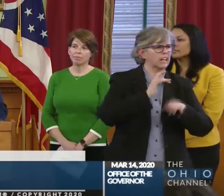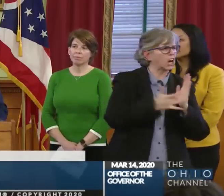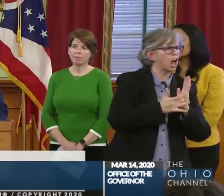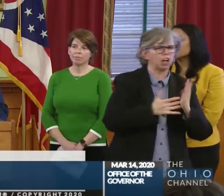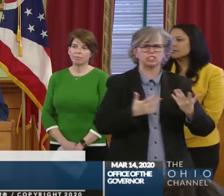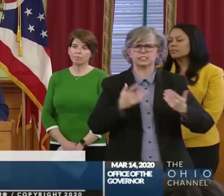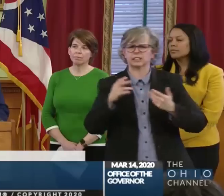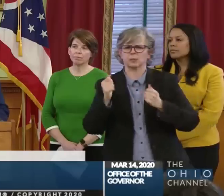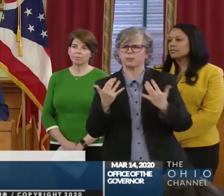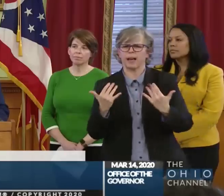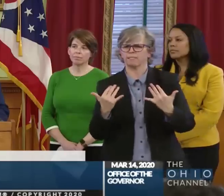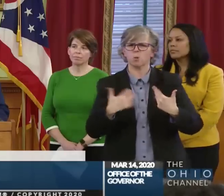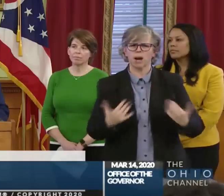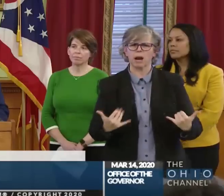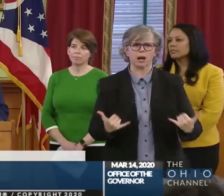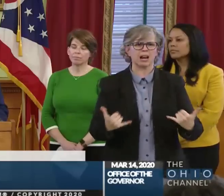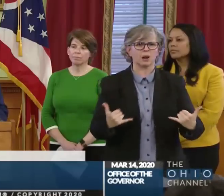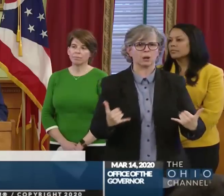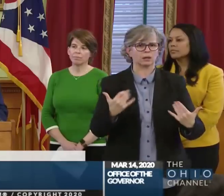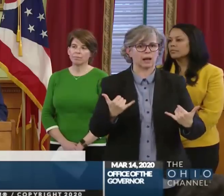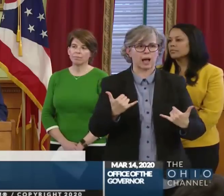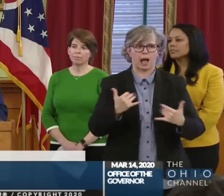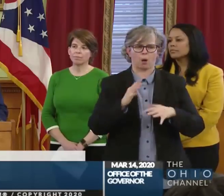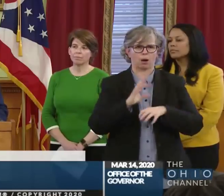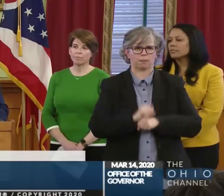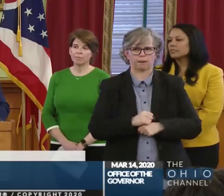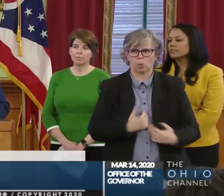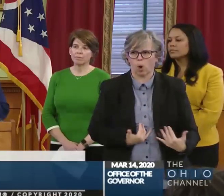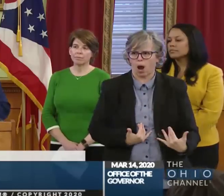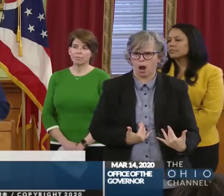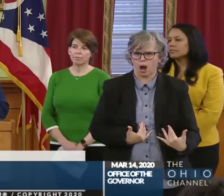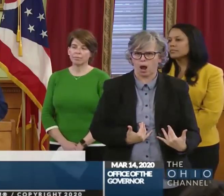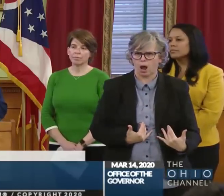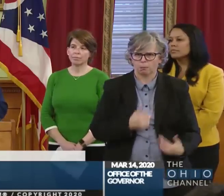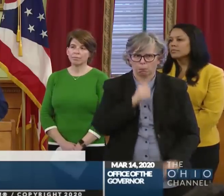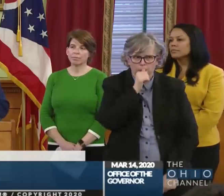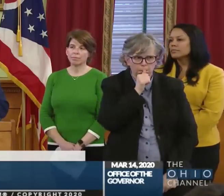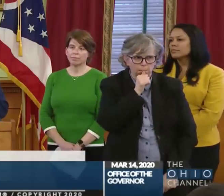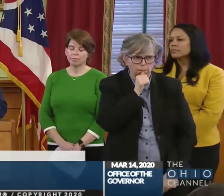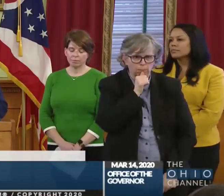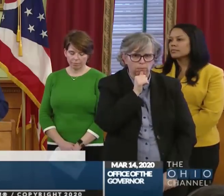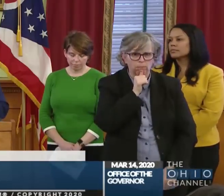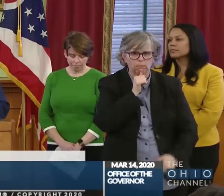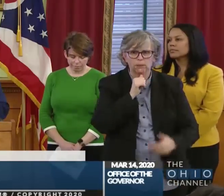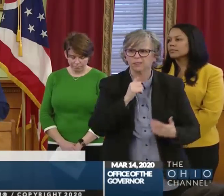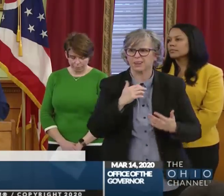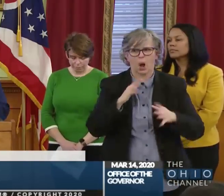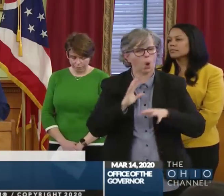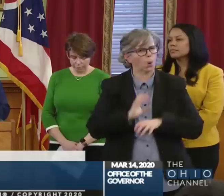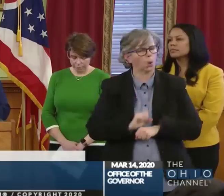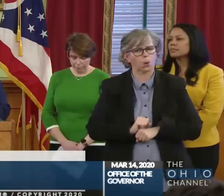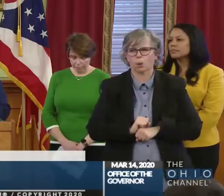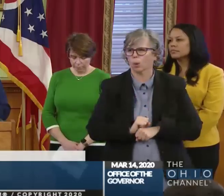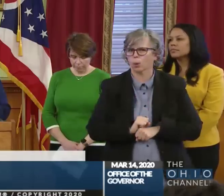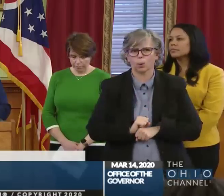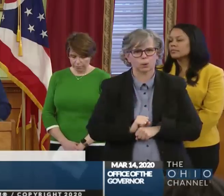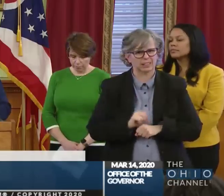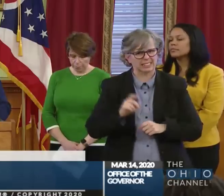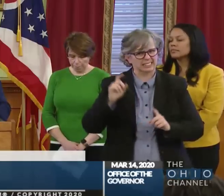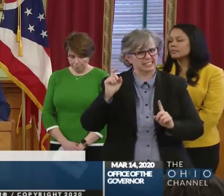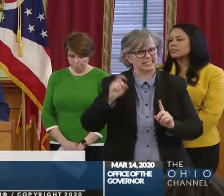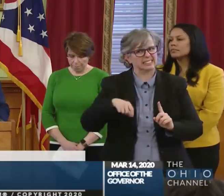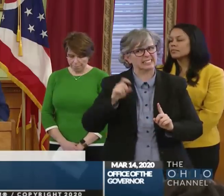we're not accustomed to waiting or being inconvenienced. And we are now in a time where that is going to occur.